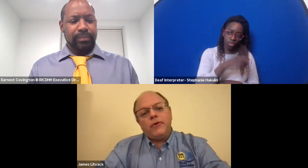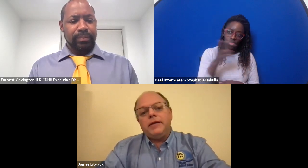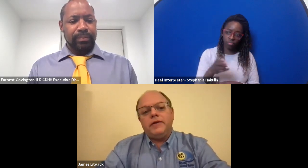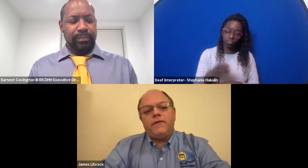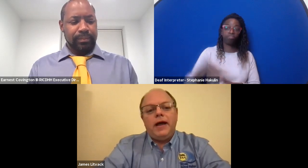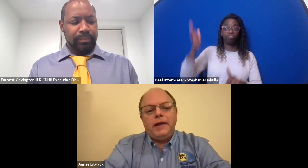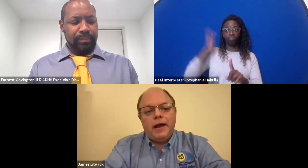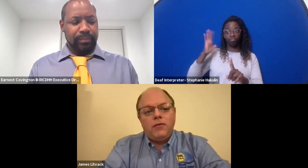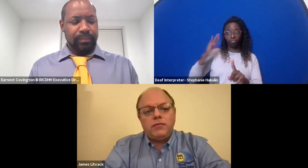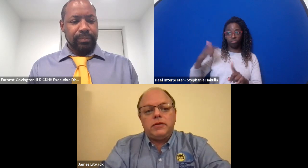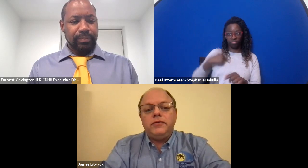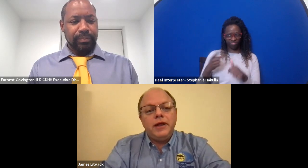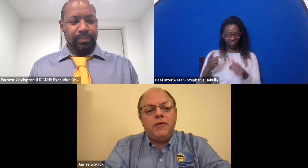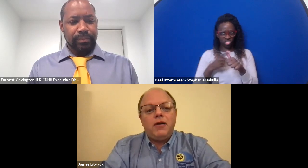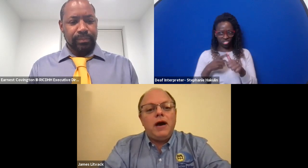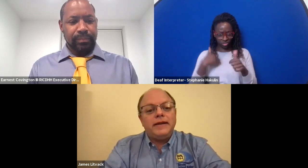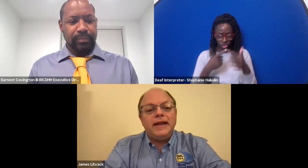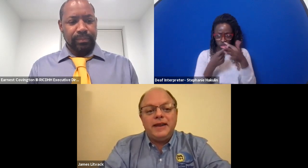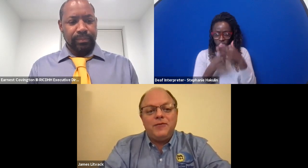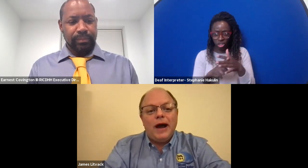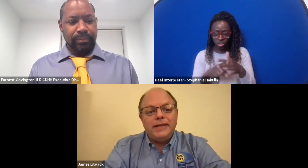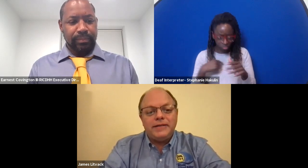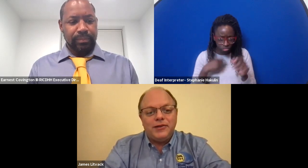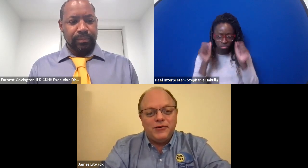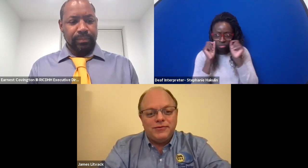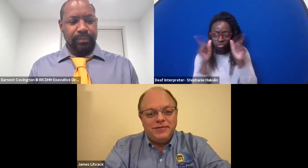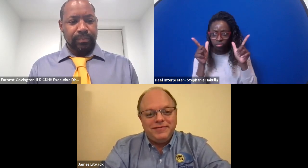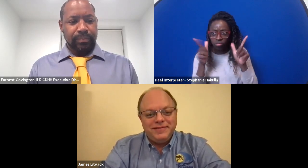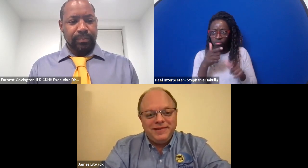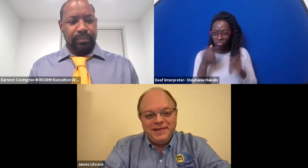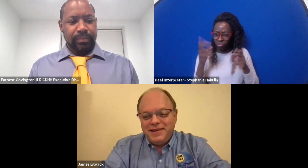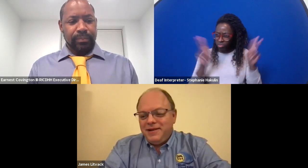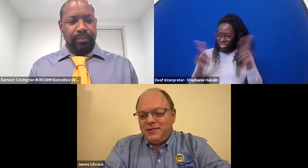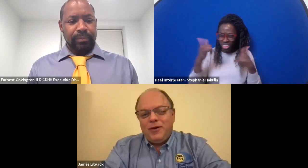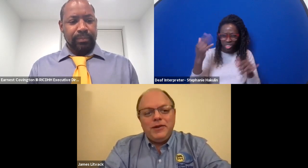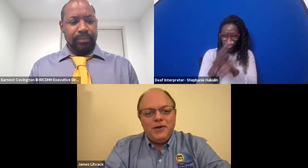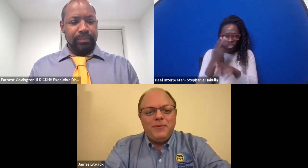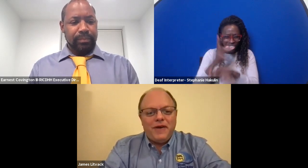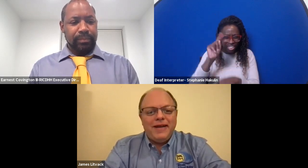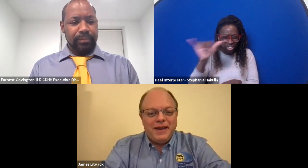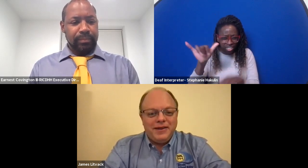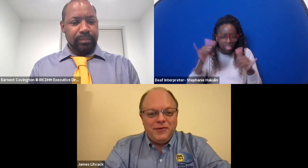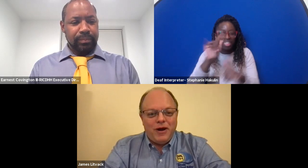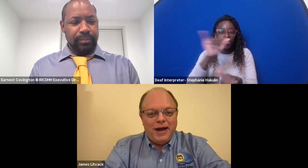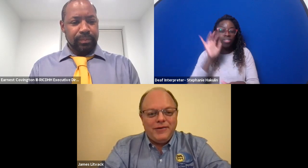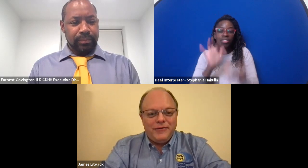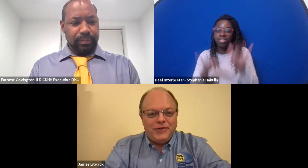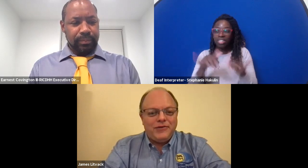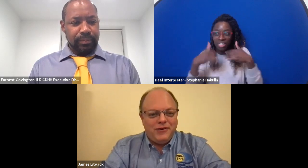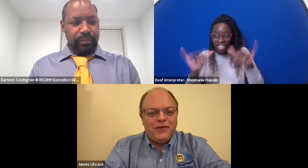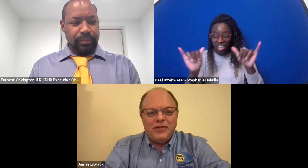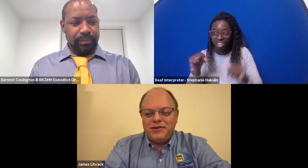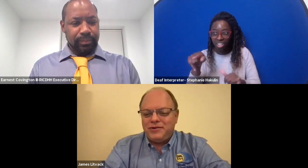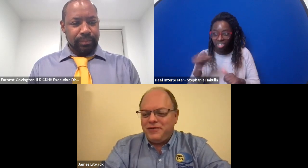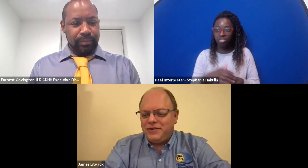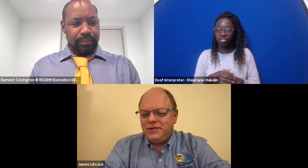was surprised to find out that there's still a lot of TTYs in use. So we do provide TTY,